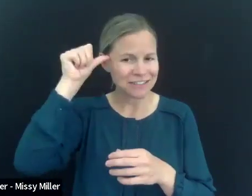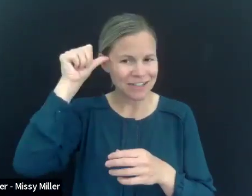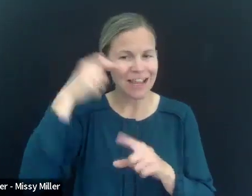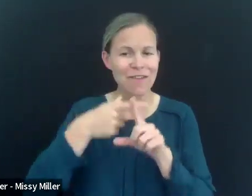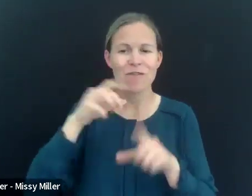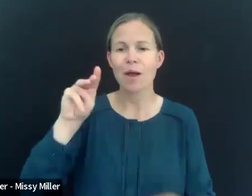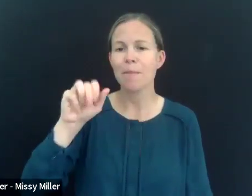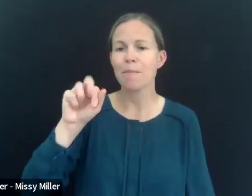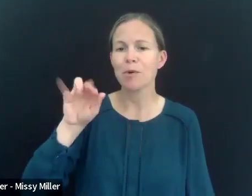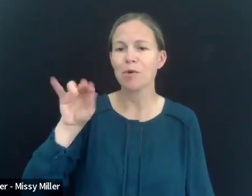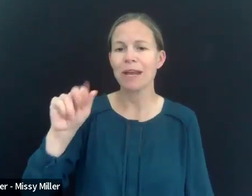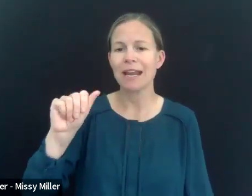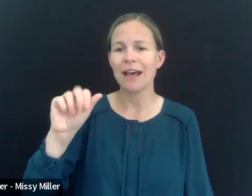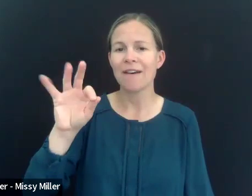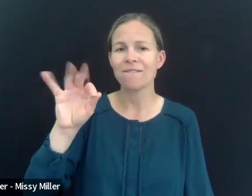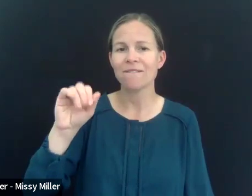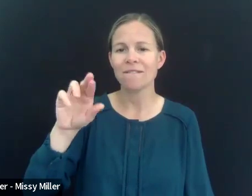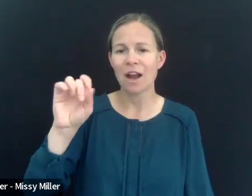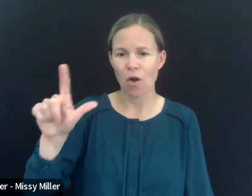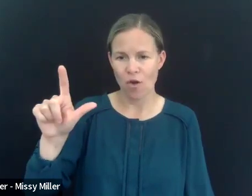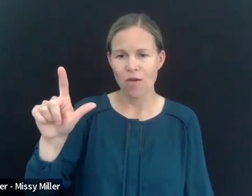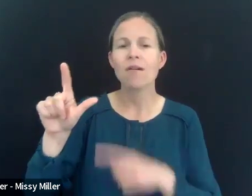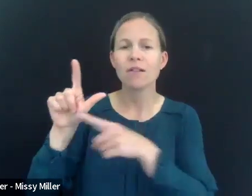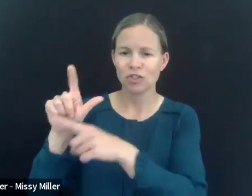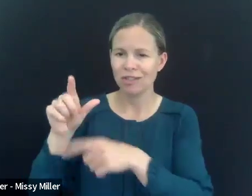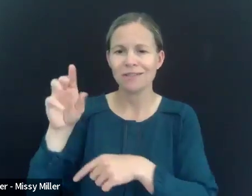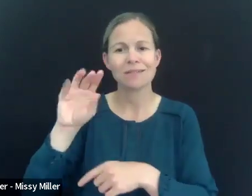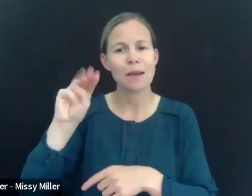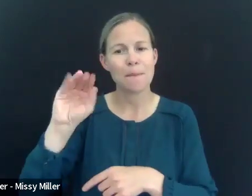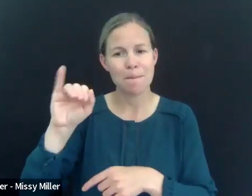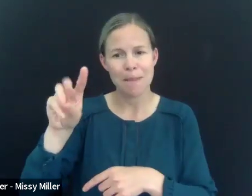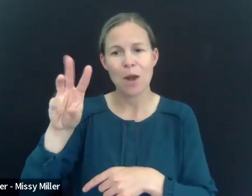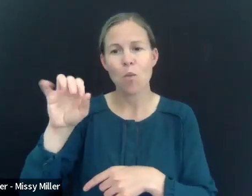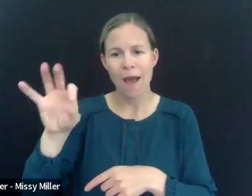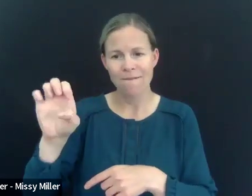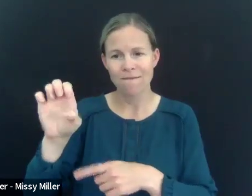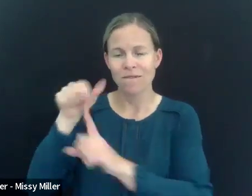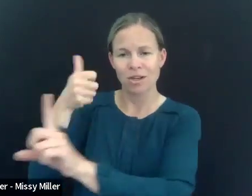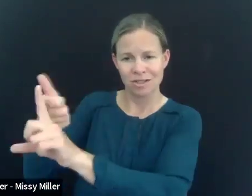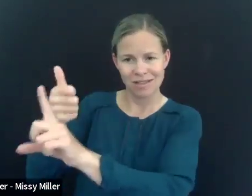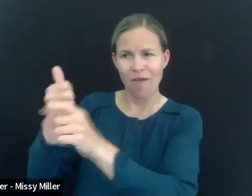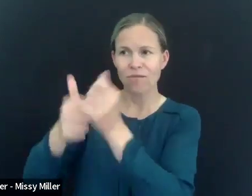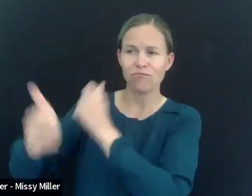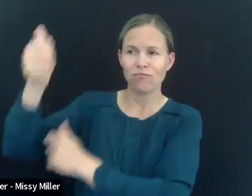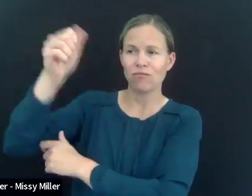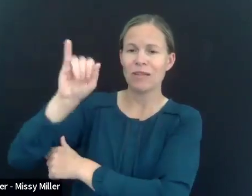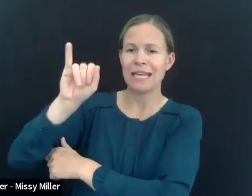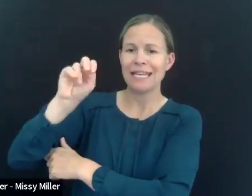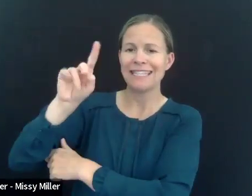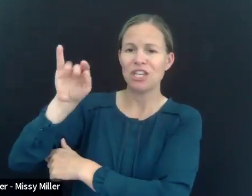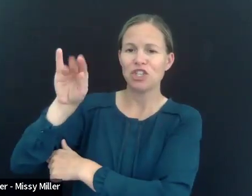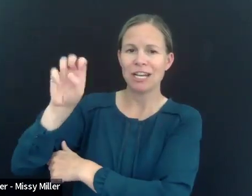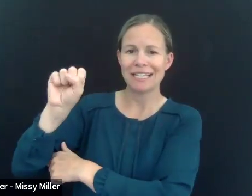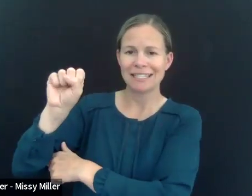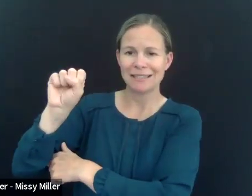know is an Indigenous Latina midwife and the head of Indigenous birth. And she introduced